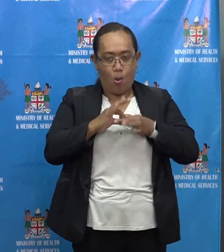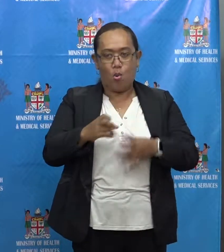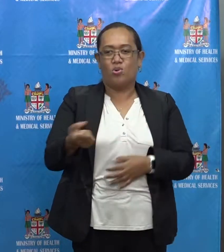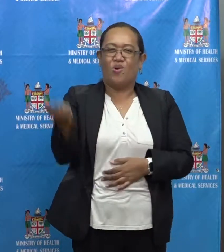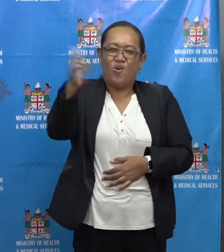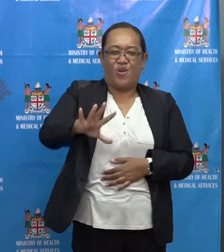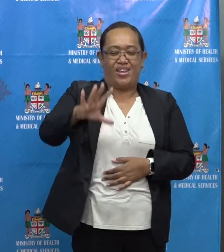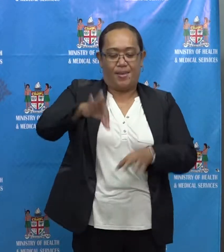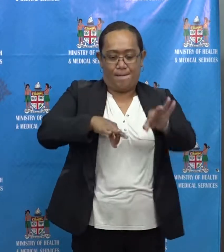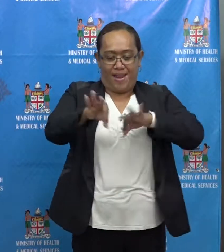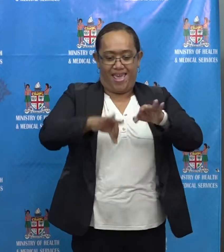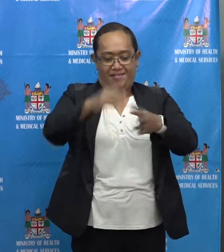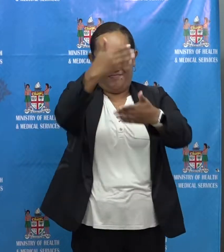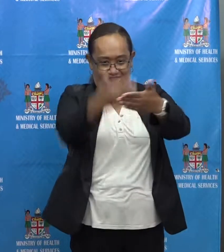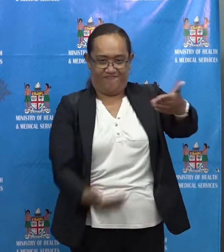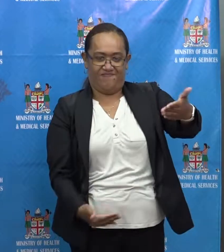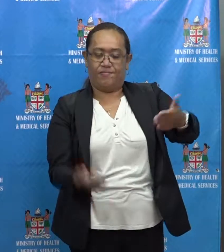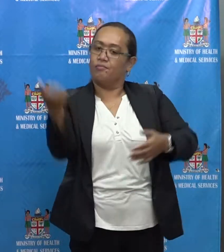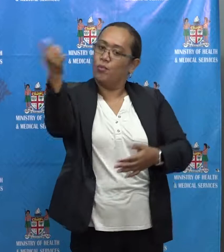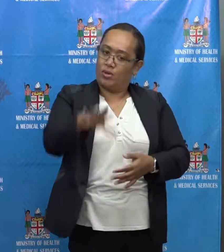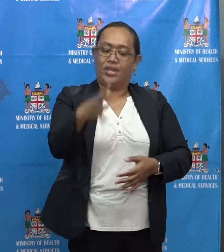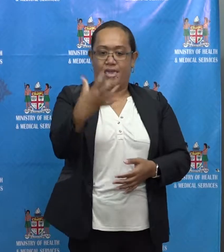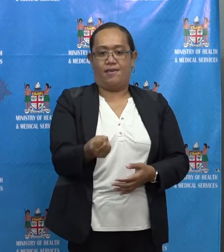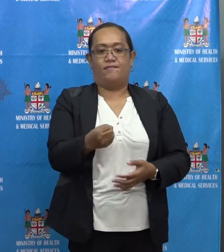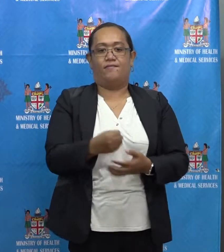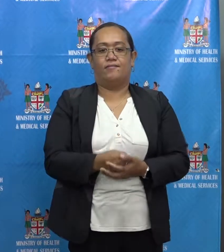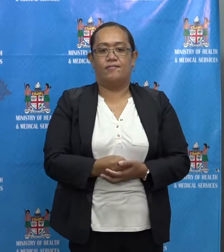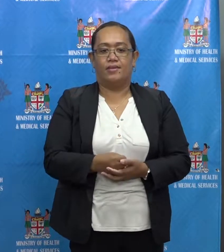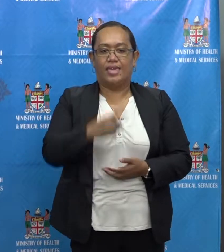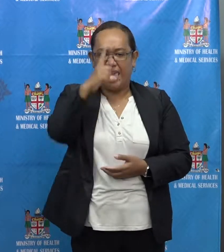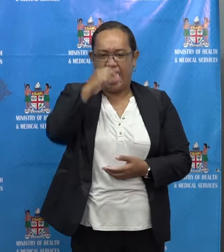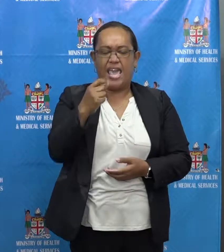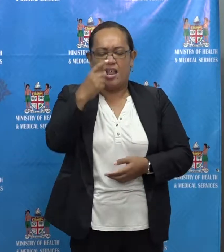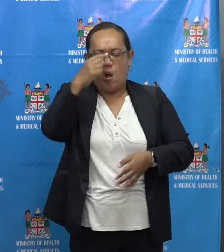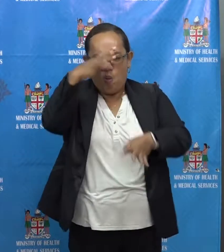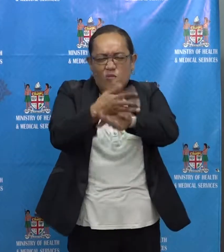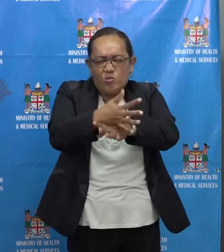this sometimes can confuse some of our people out in the community.